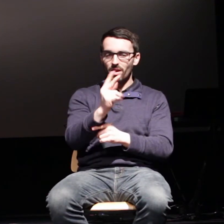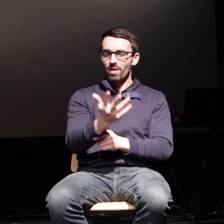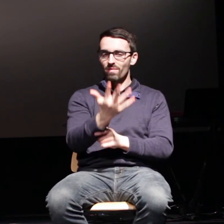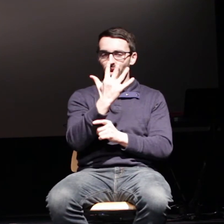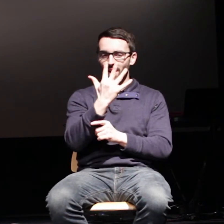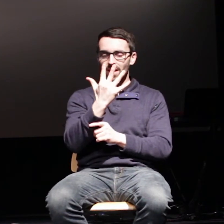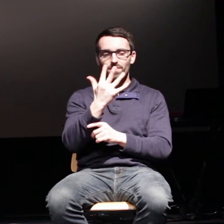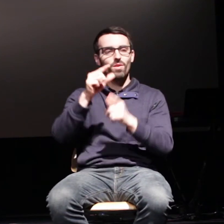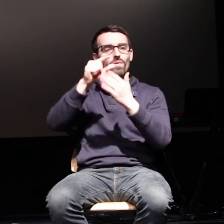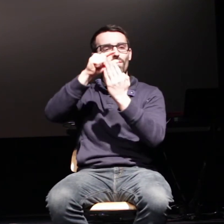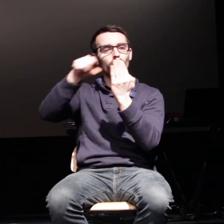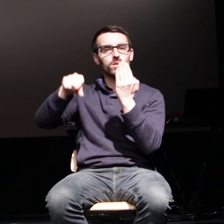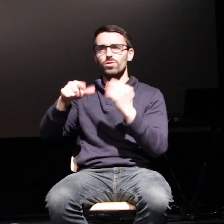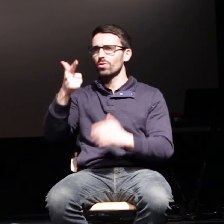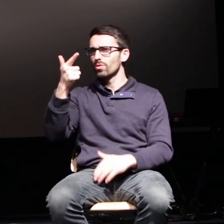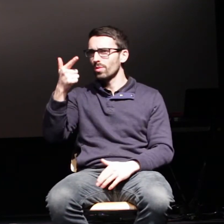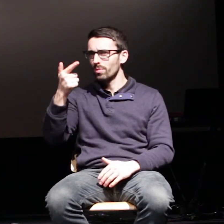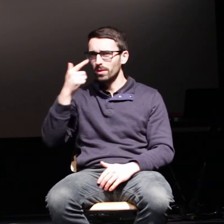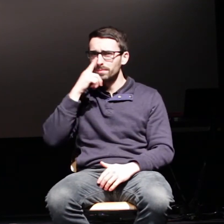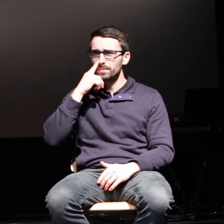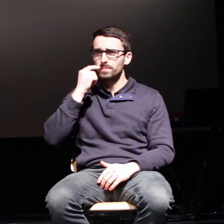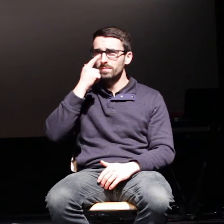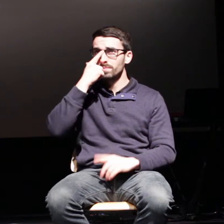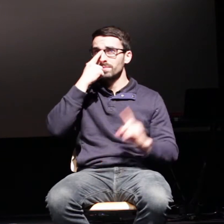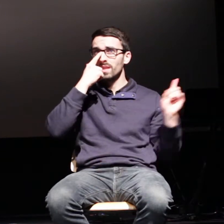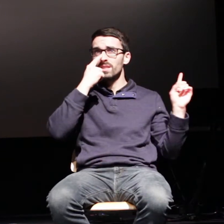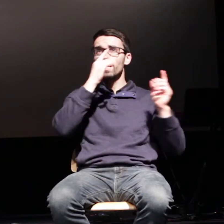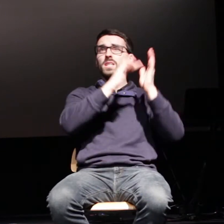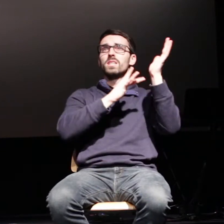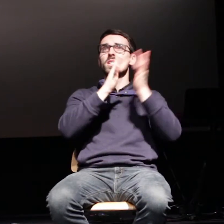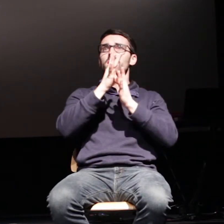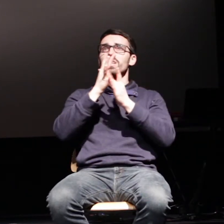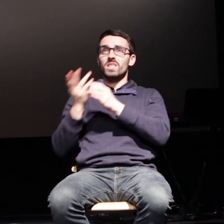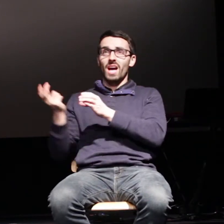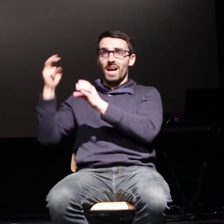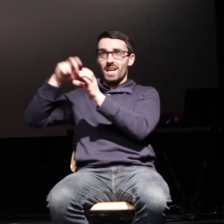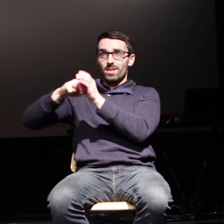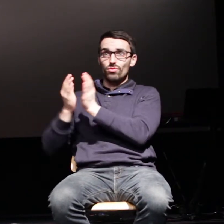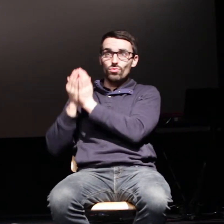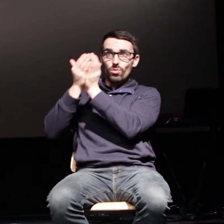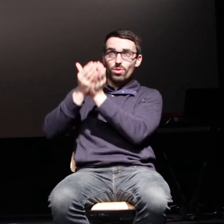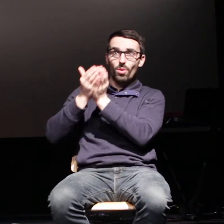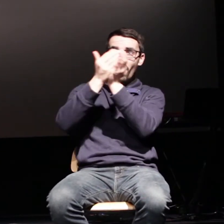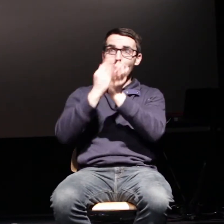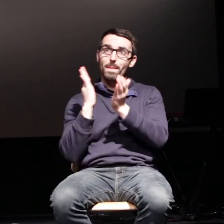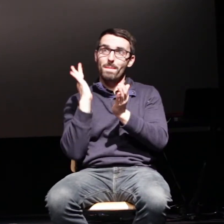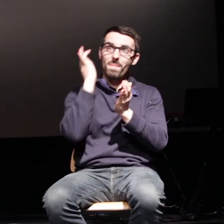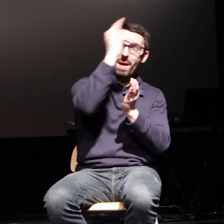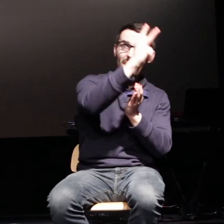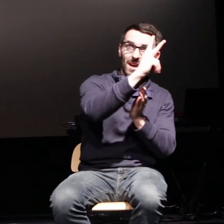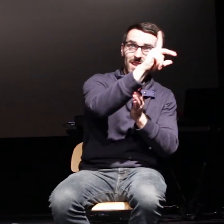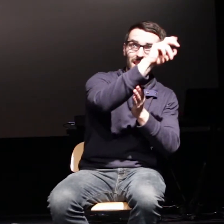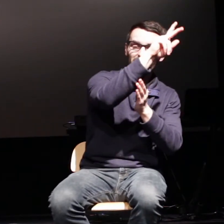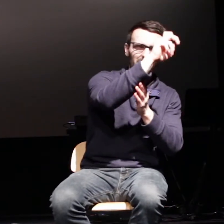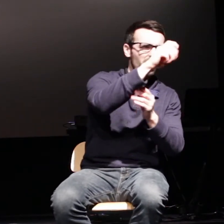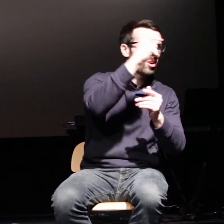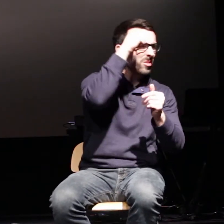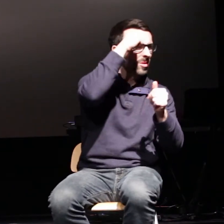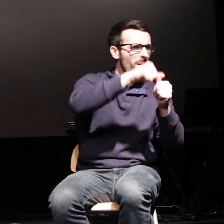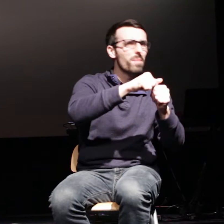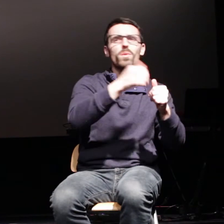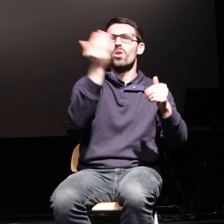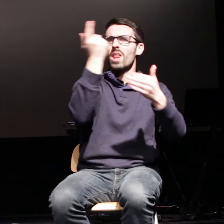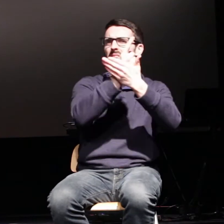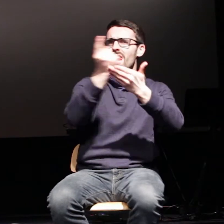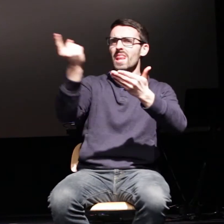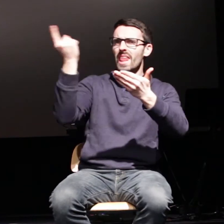two characters. It begins this way. It says, Jesus got into the boat again and went back to the other side of the lake. Keep in mind, last week he's in the region of the Gerasenes, so he's